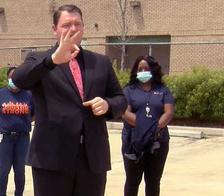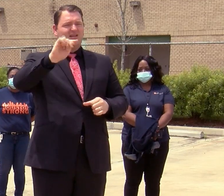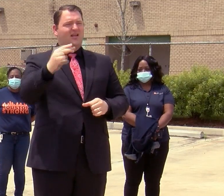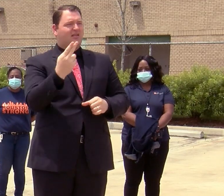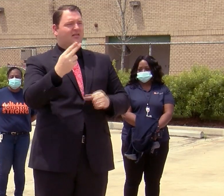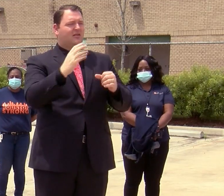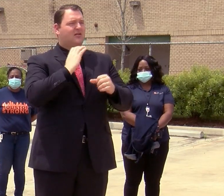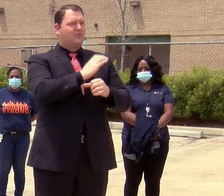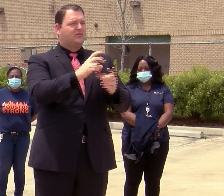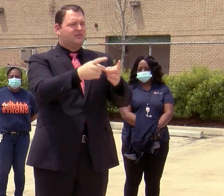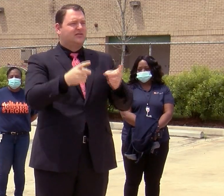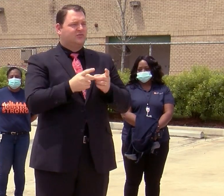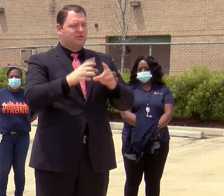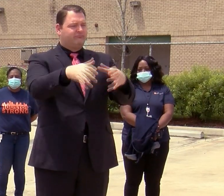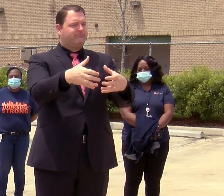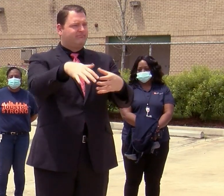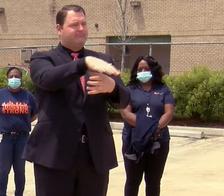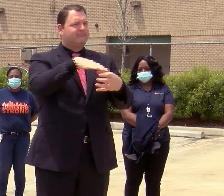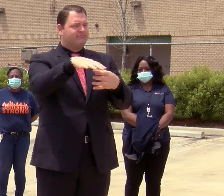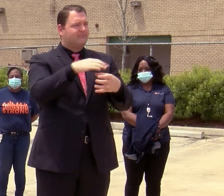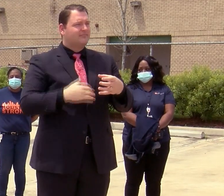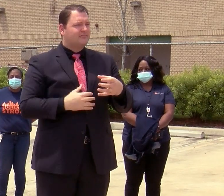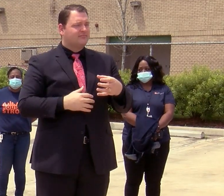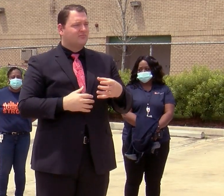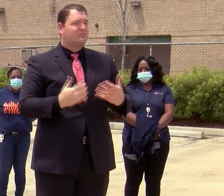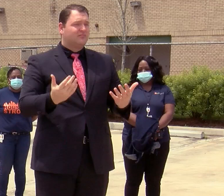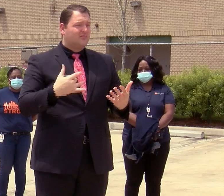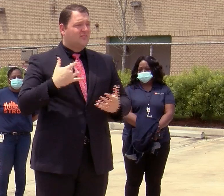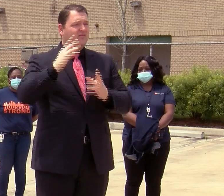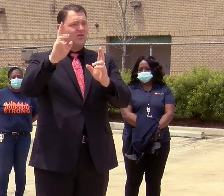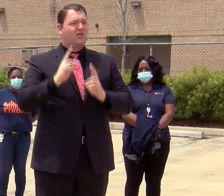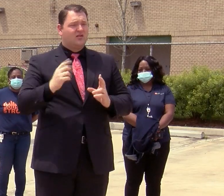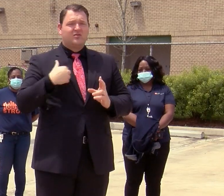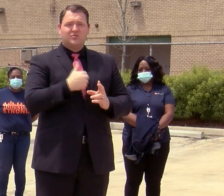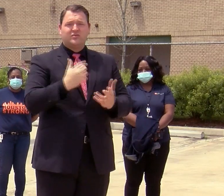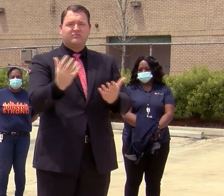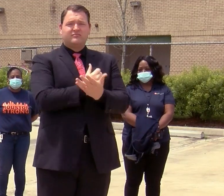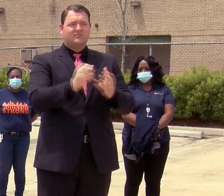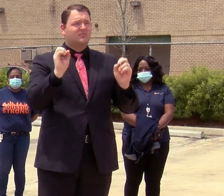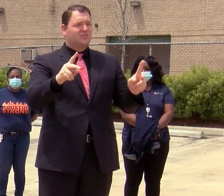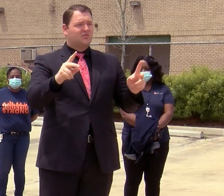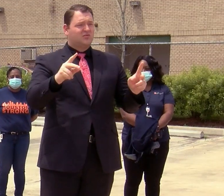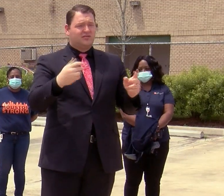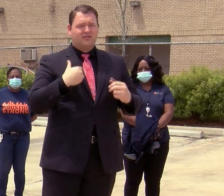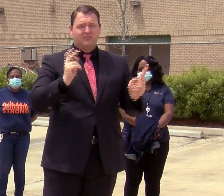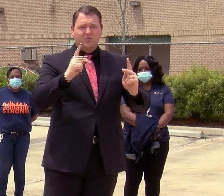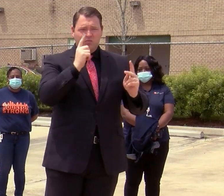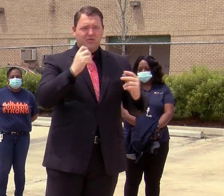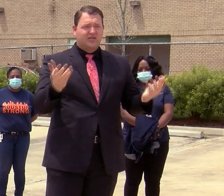District. And I'm honored that we would have this opportunity to have members of this